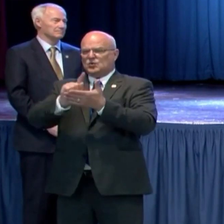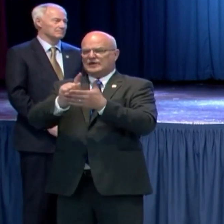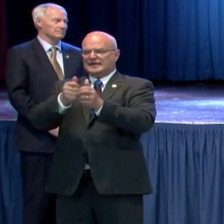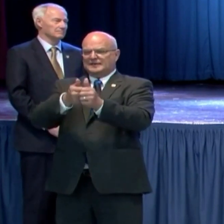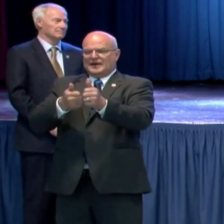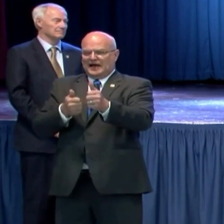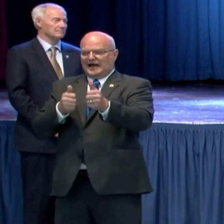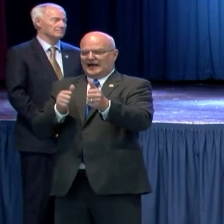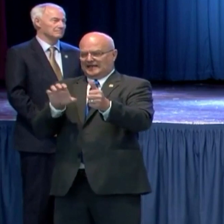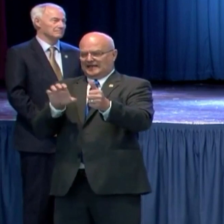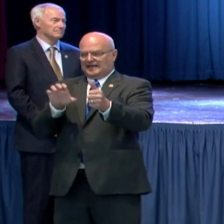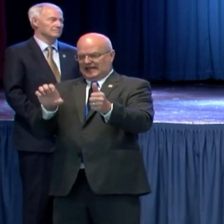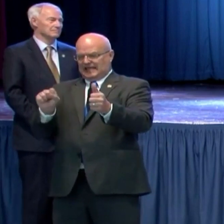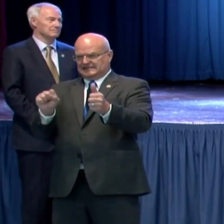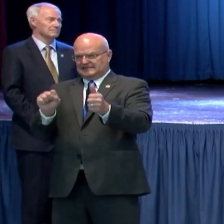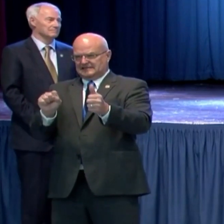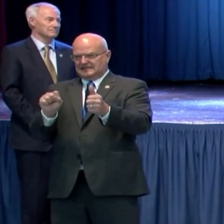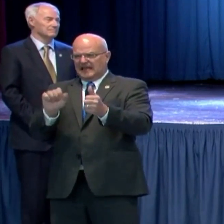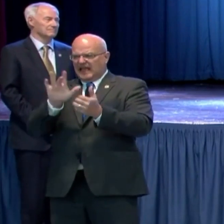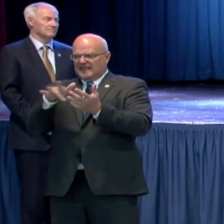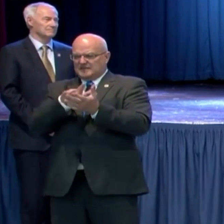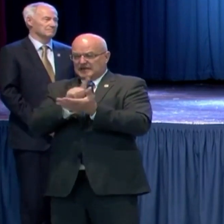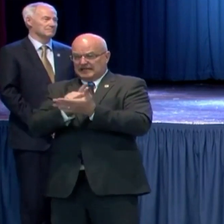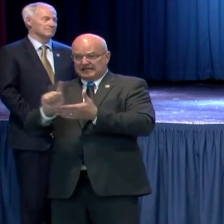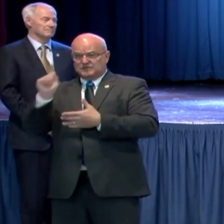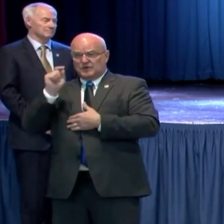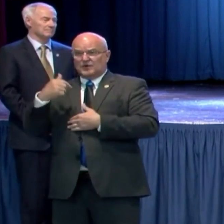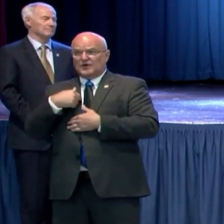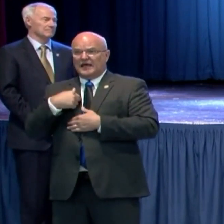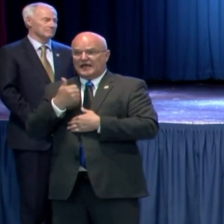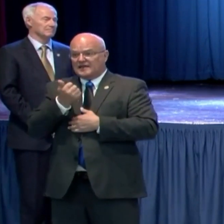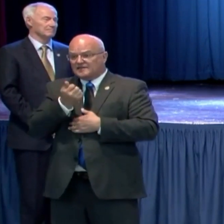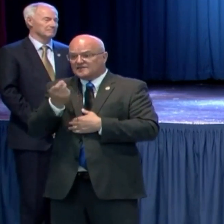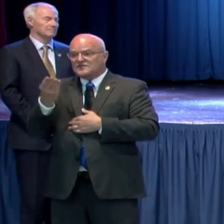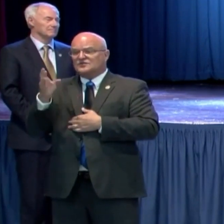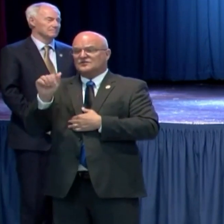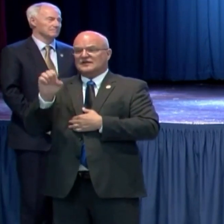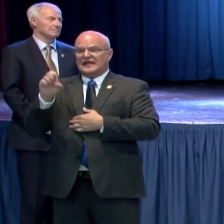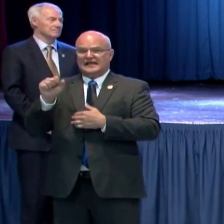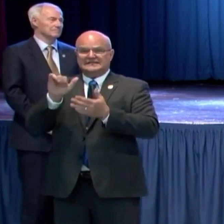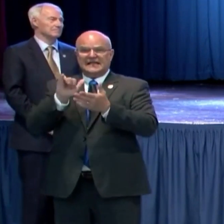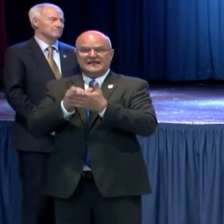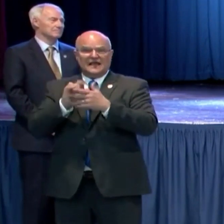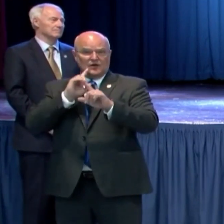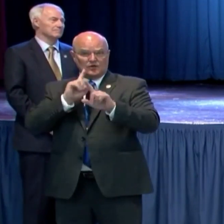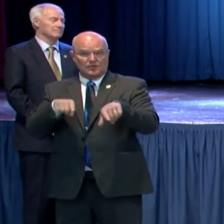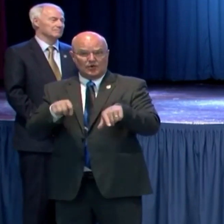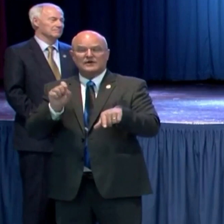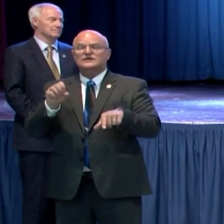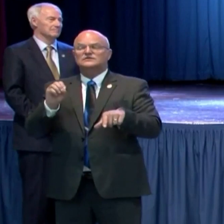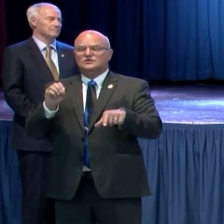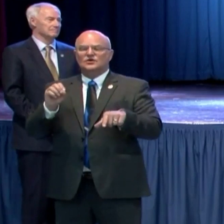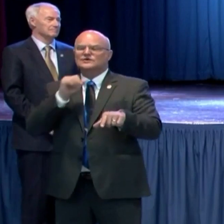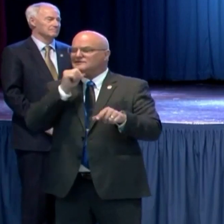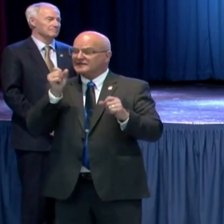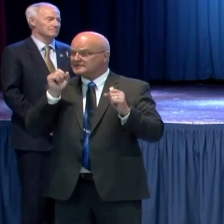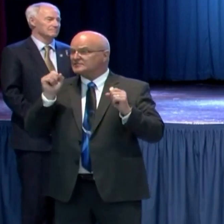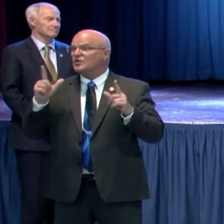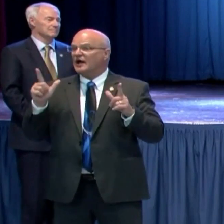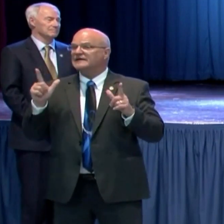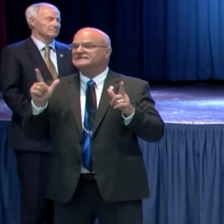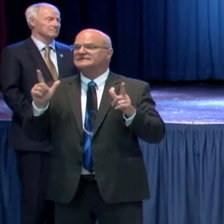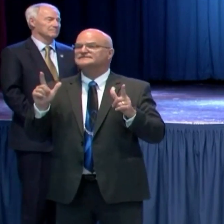behind cases. And about the middle part of last week, we had quite a few cases that were reported. So this is not